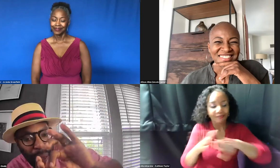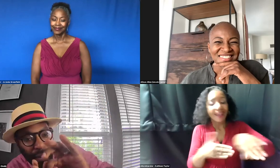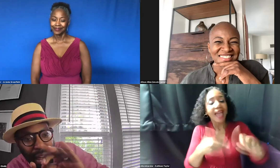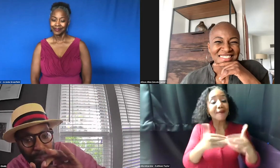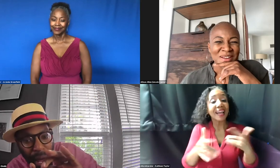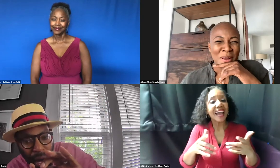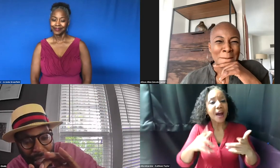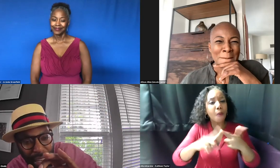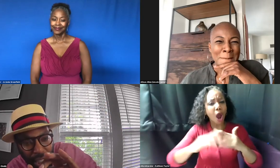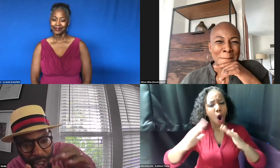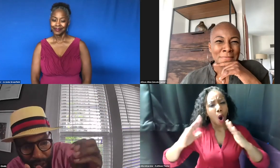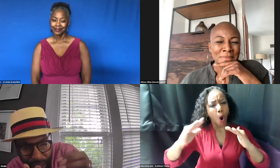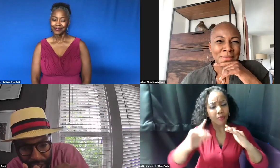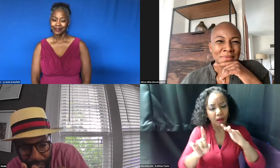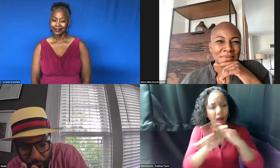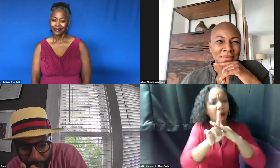where a speck of light